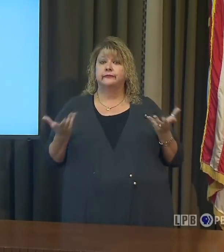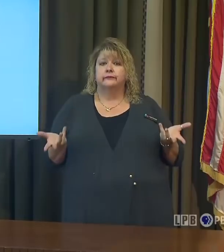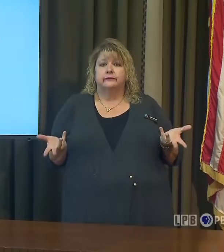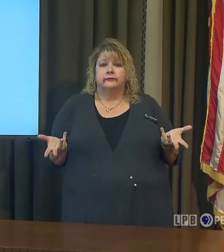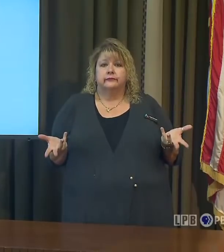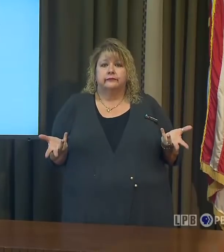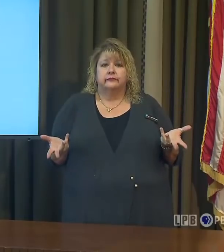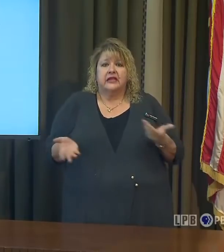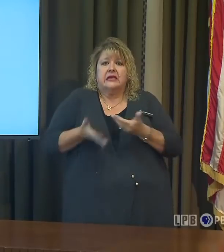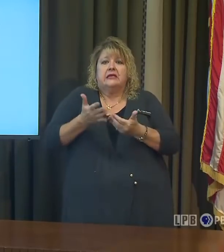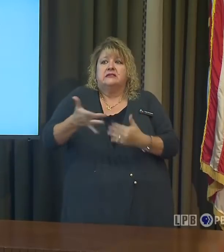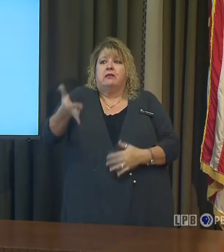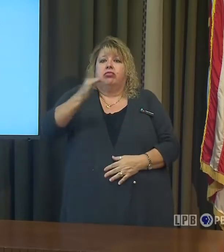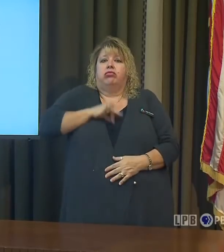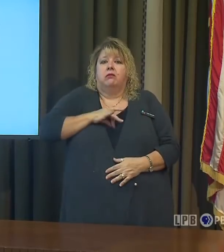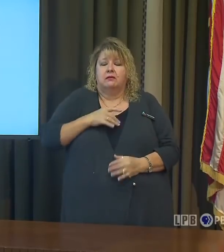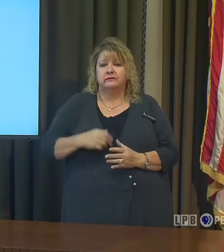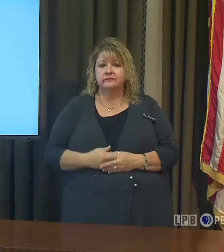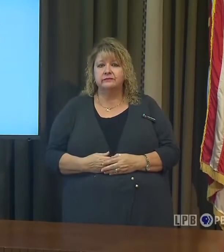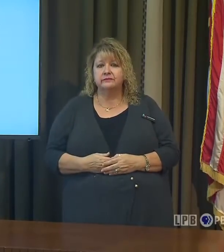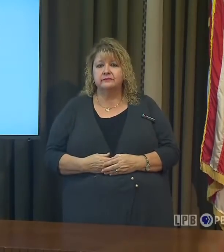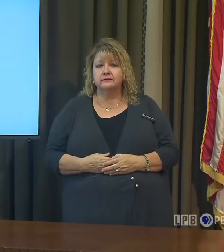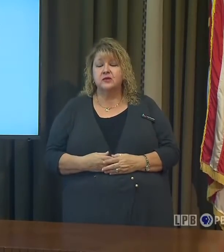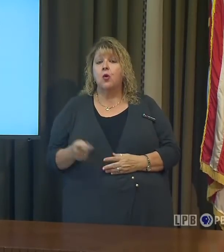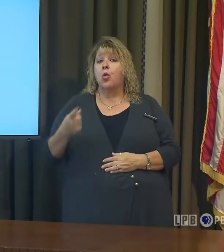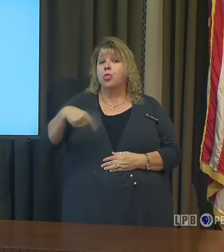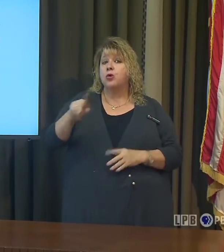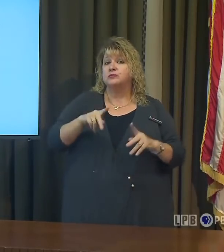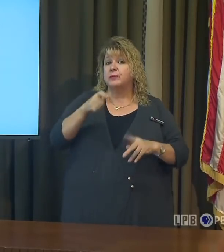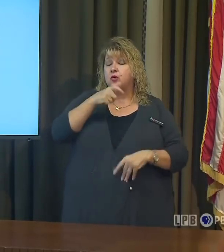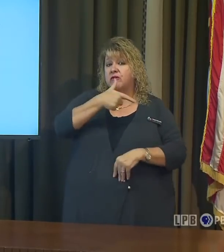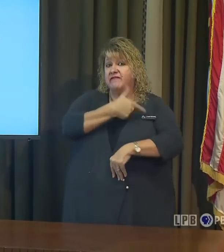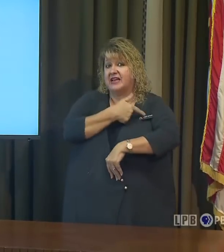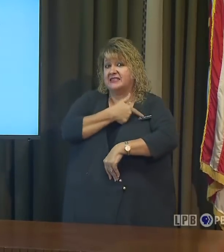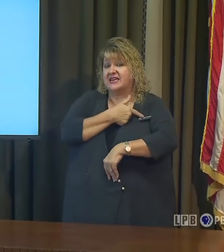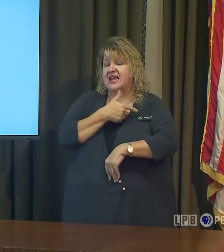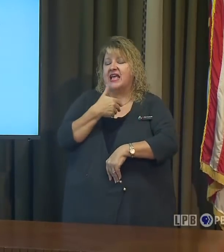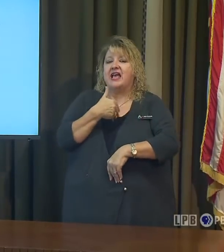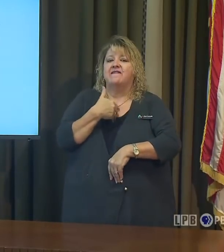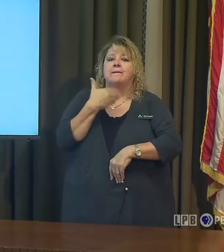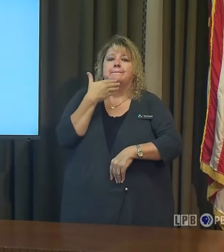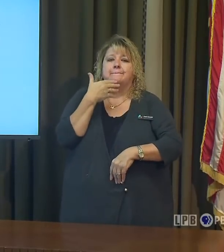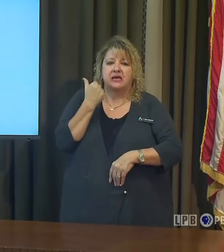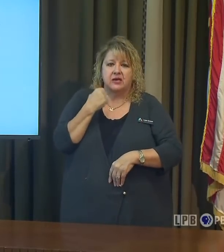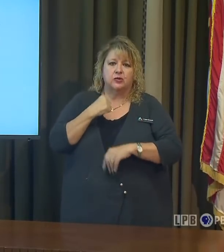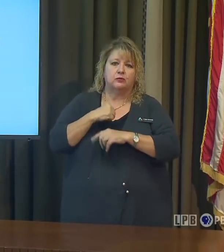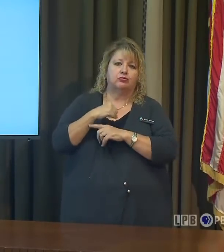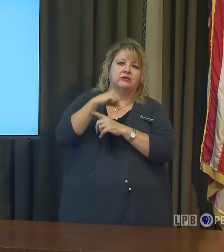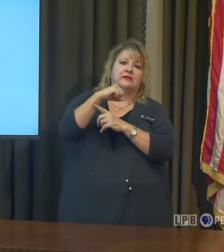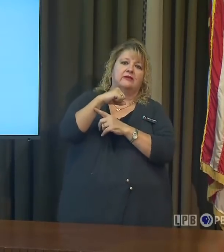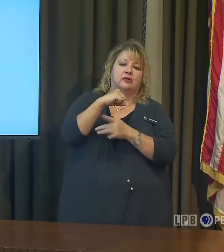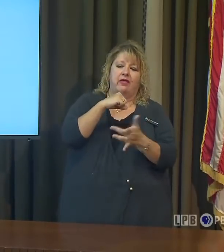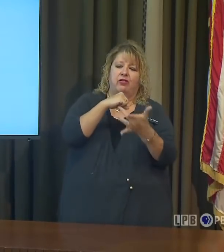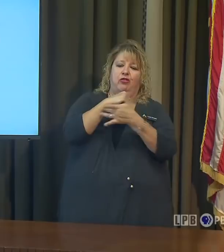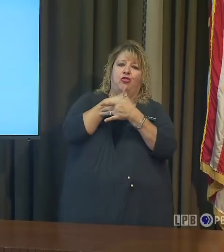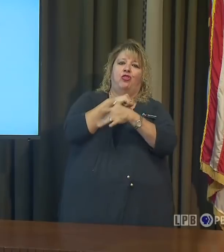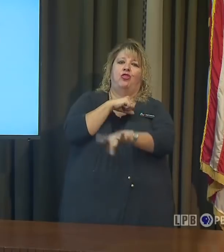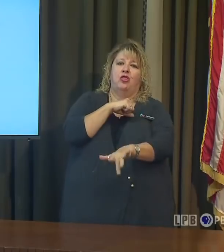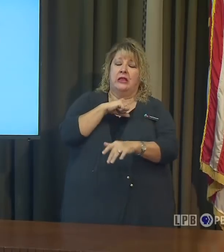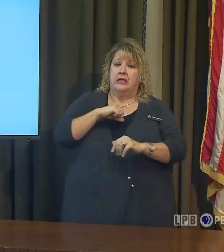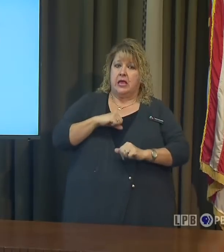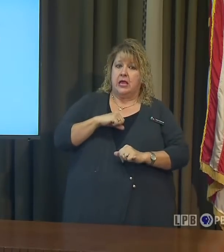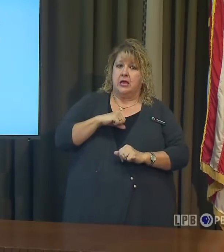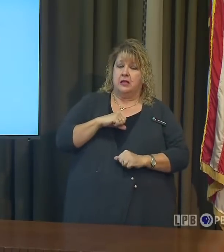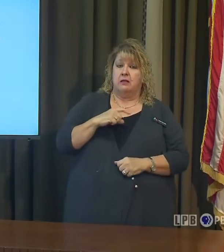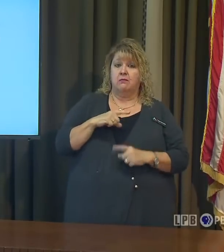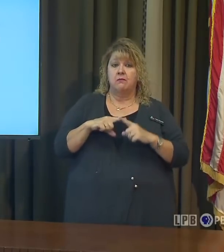as a population. I think people that are vaccinated do have a great degree of protection. As a community right now, we are